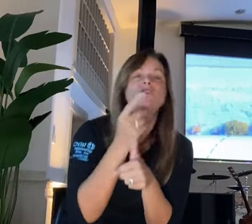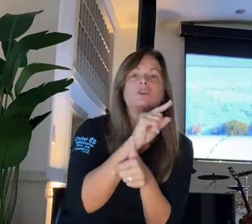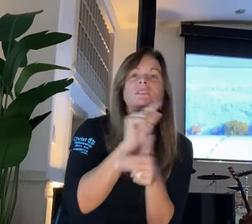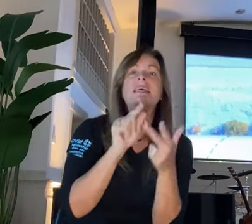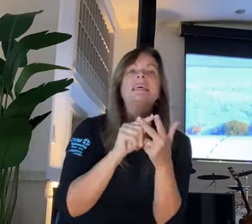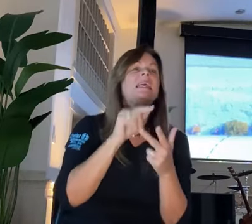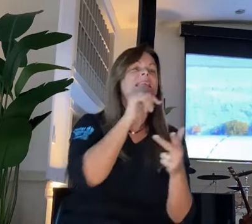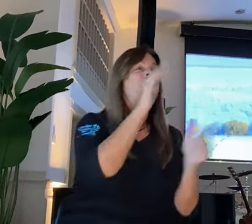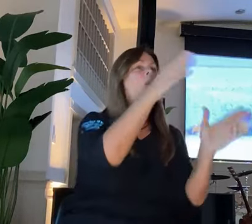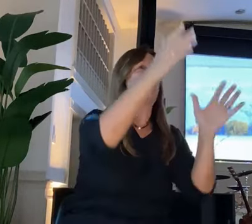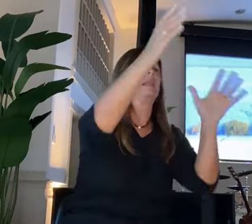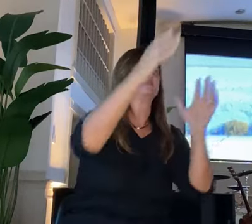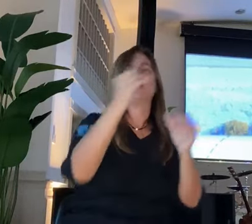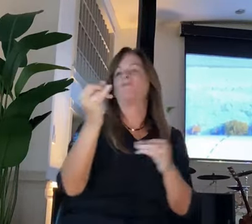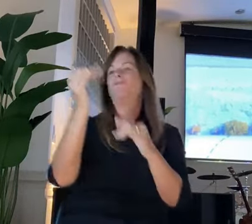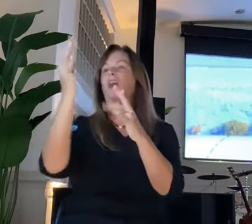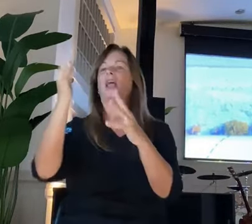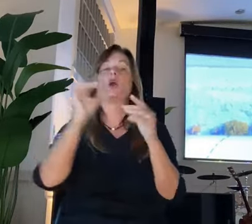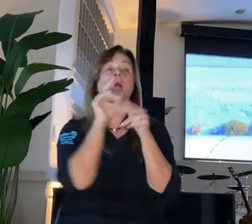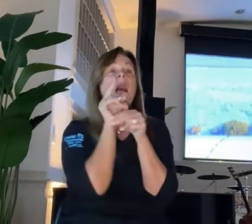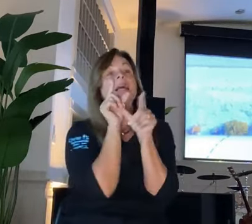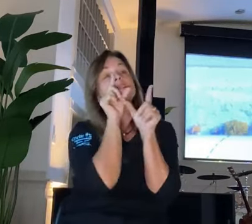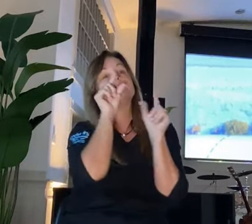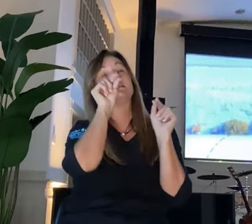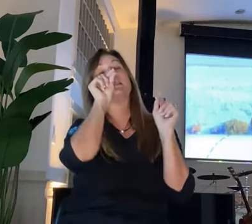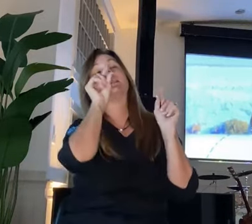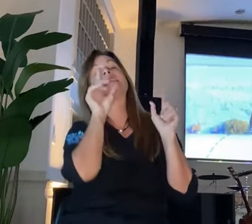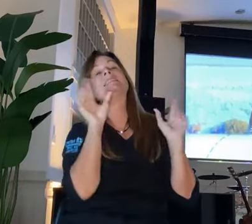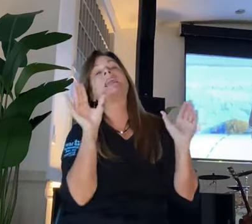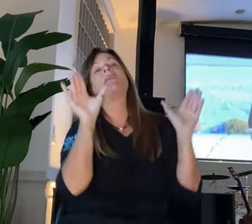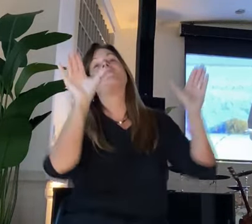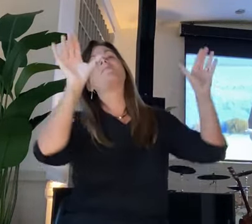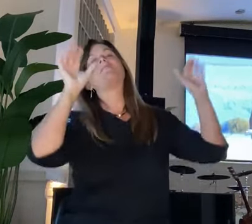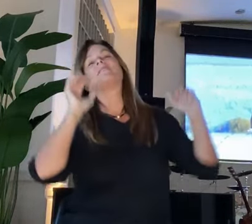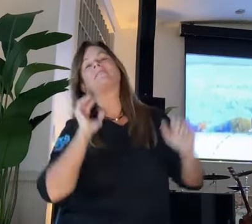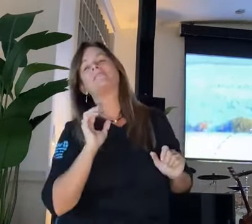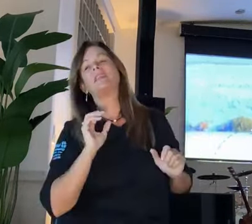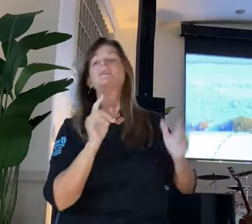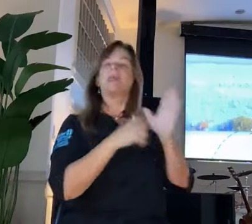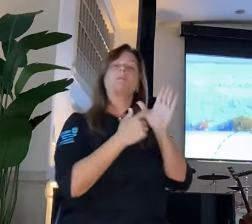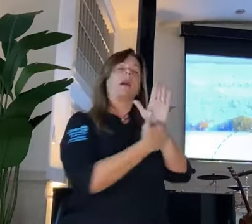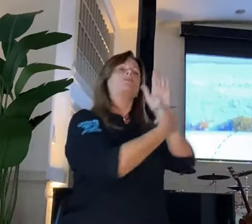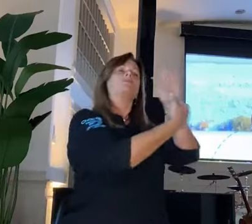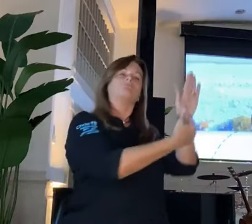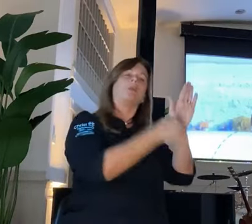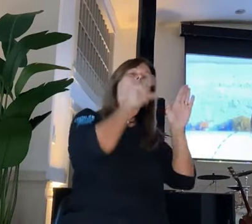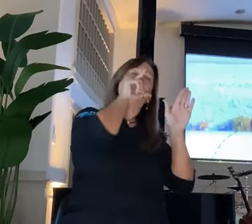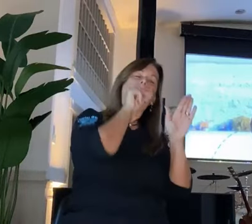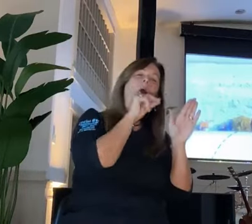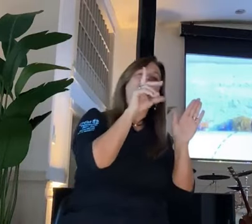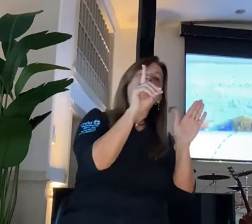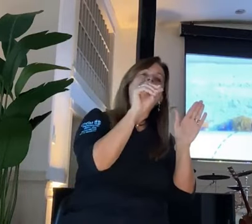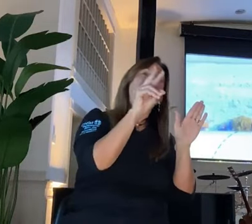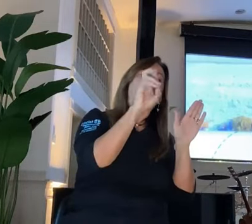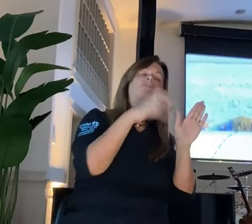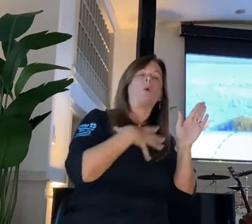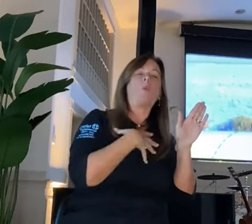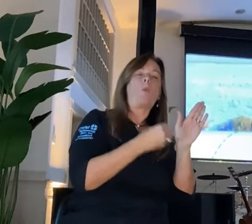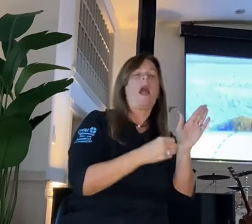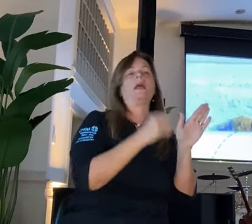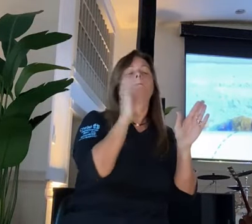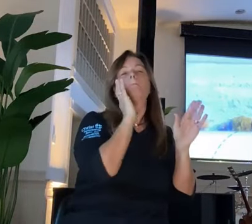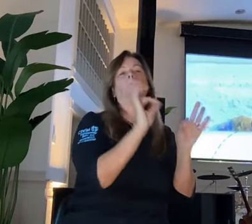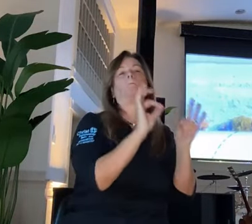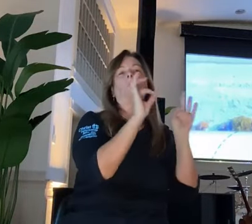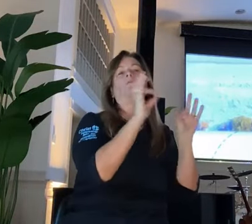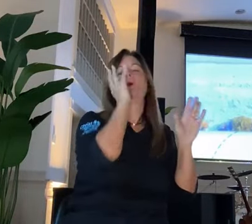is not fire. He is not a dove. Although sometimes he is symbolized by those things, we don't reduce him down to those